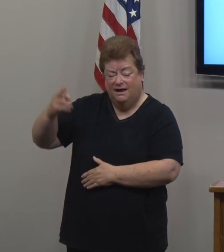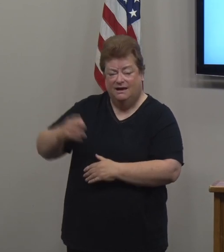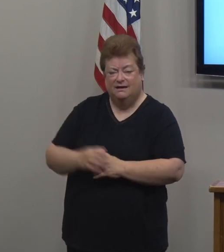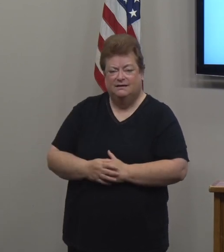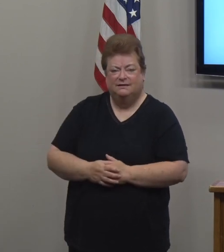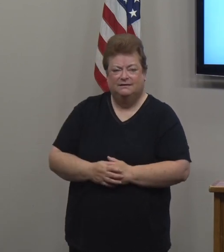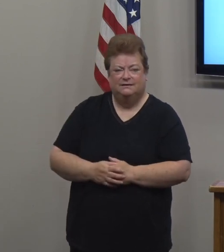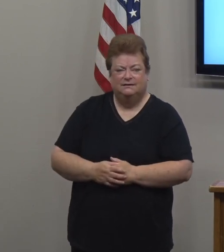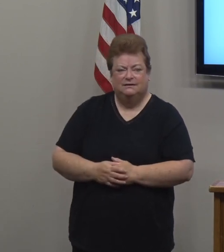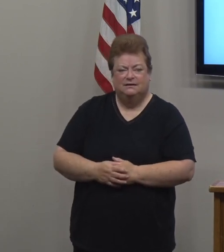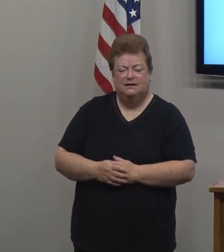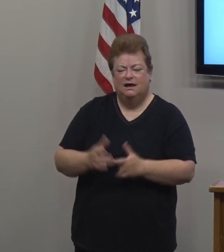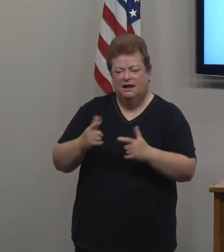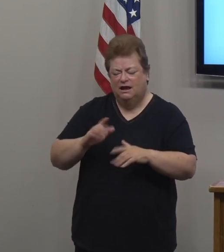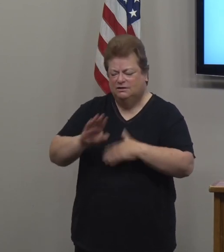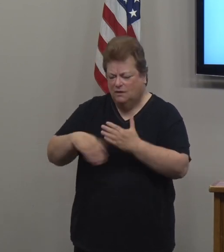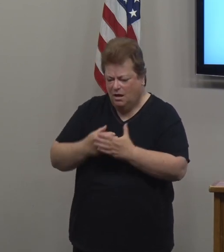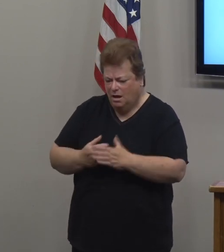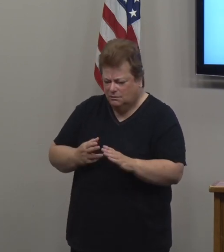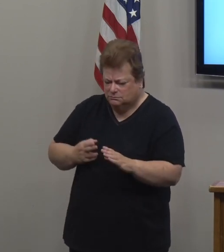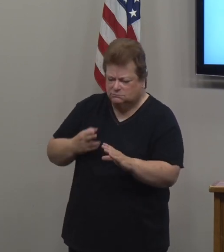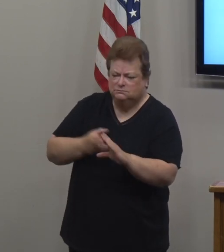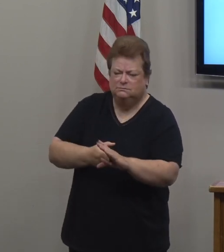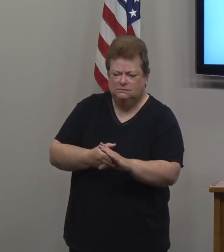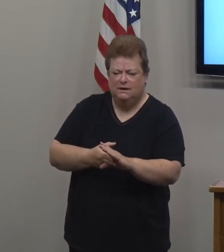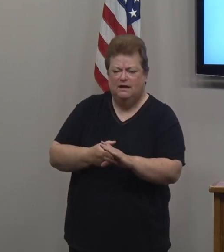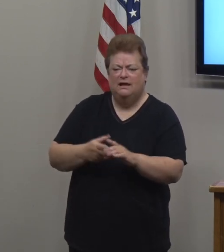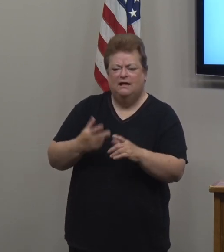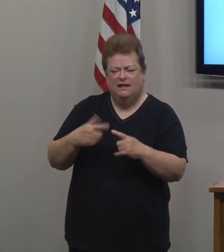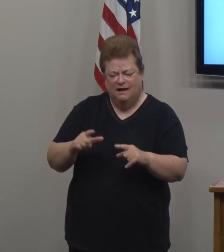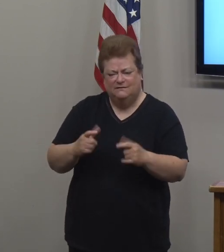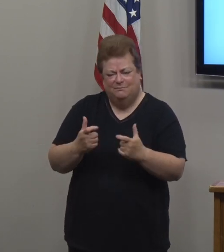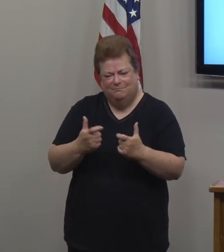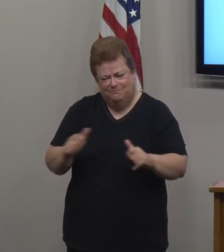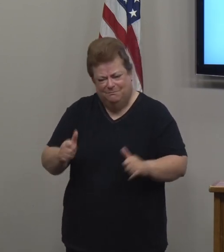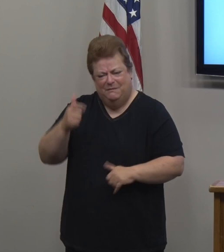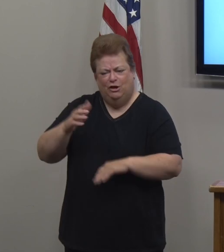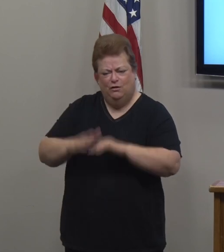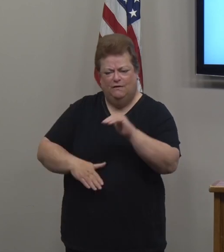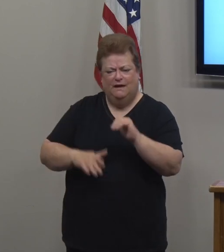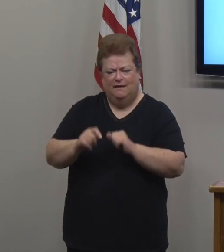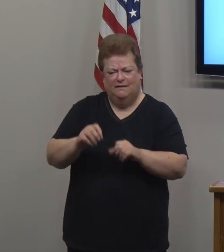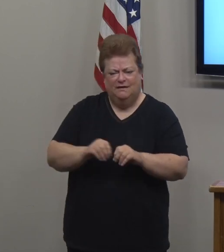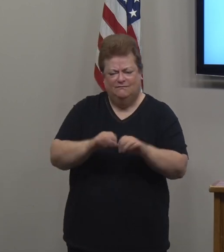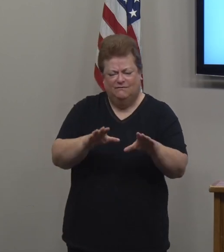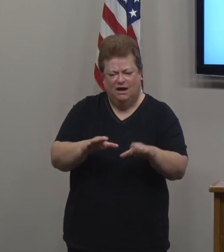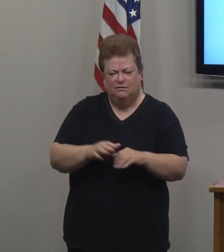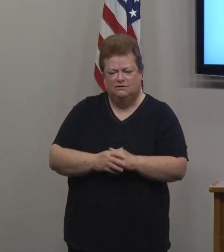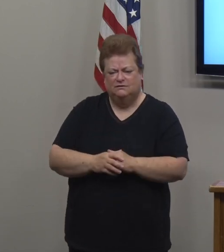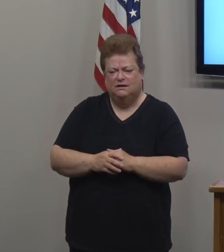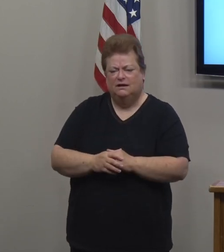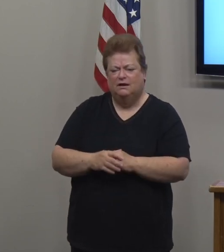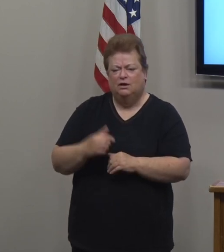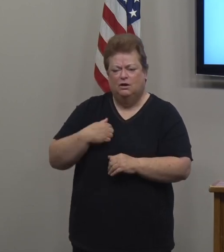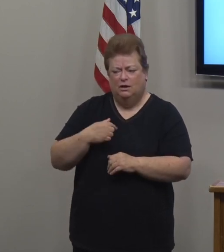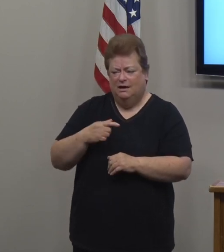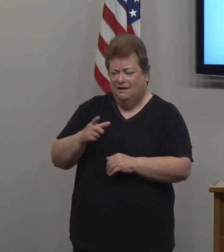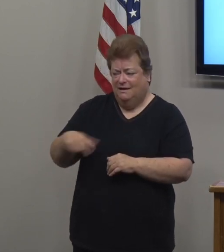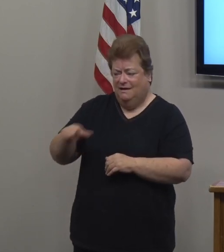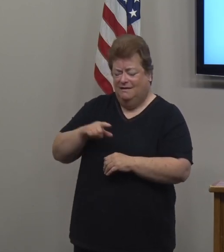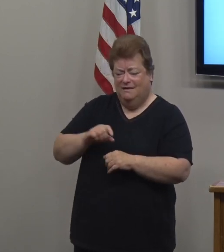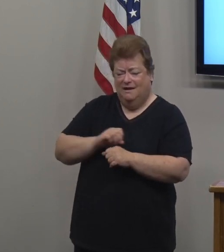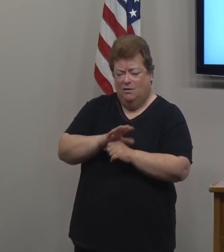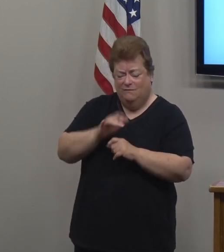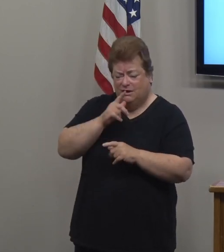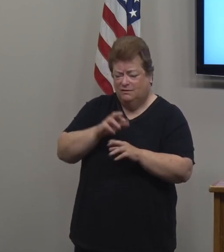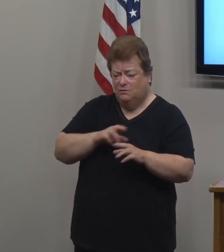Let's be all in. Let's be greater than this virus. The invisible opponent we face this fall is ready to take advantage of weaknesses